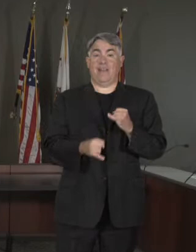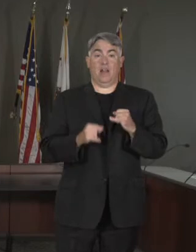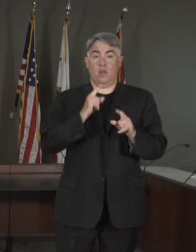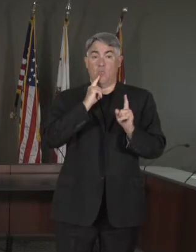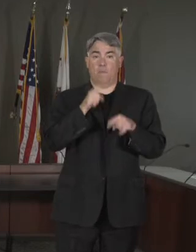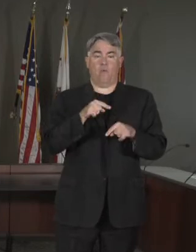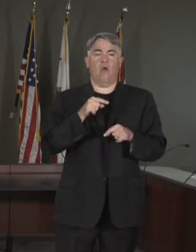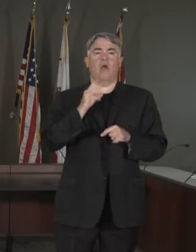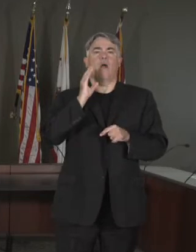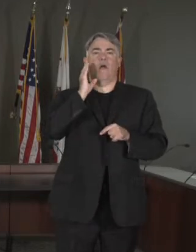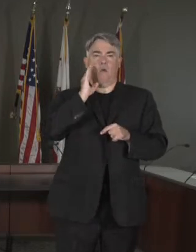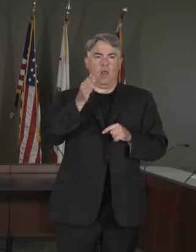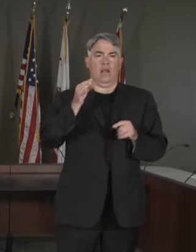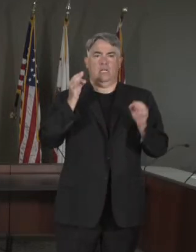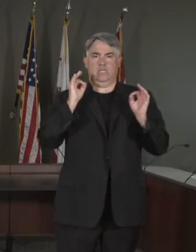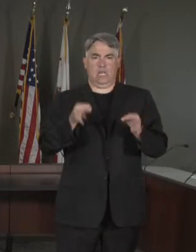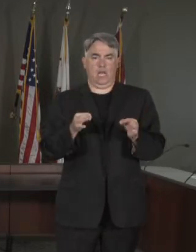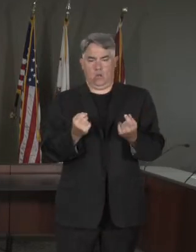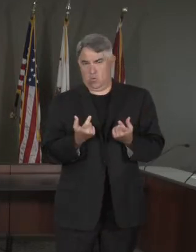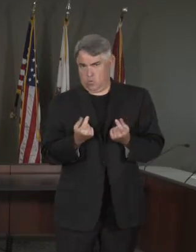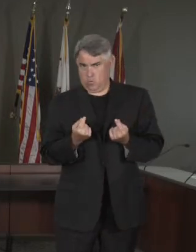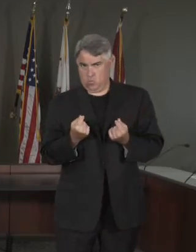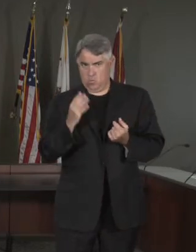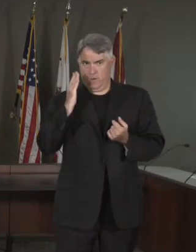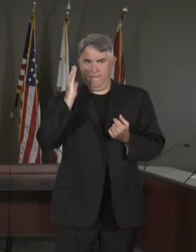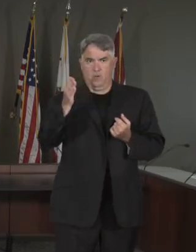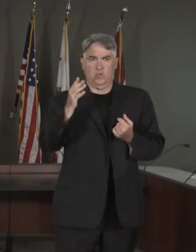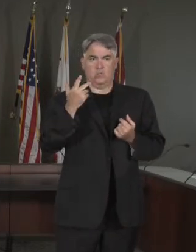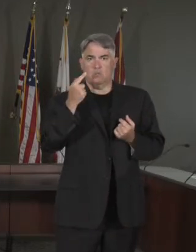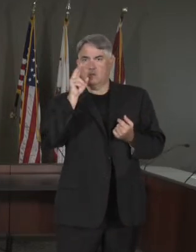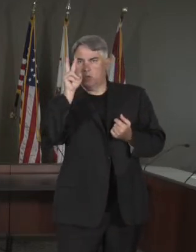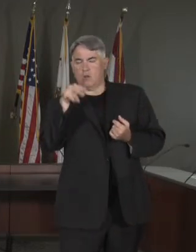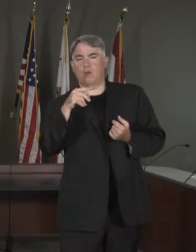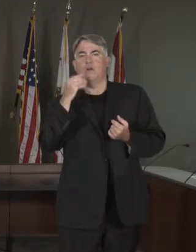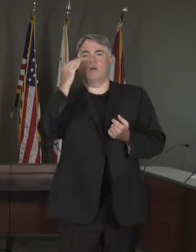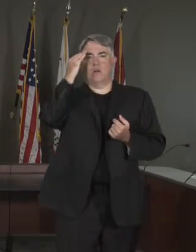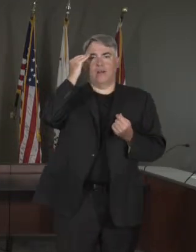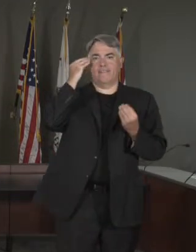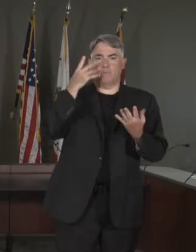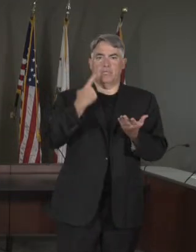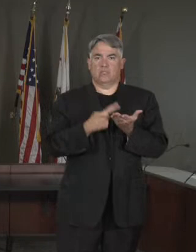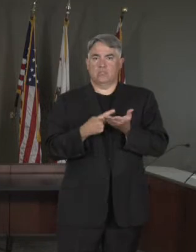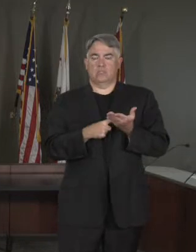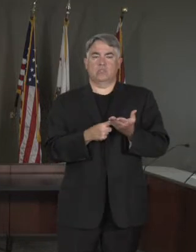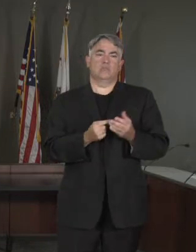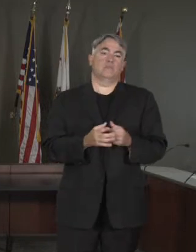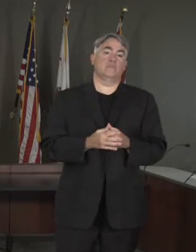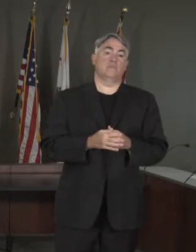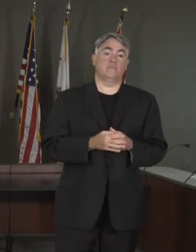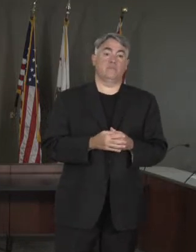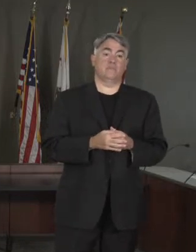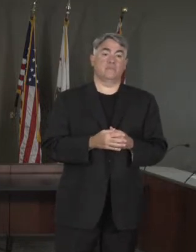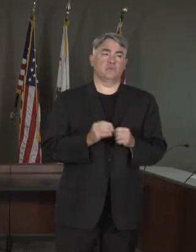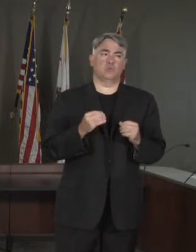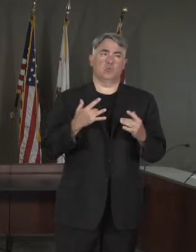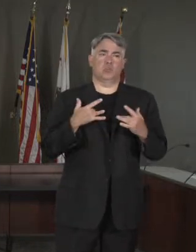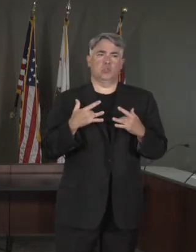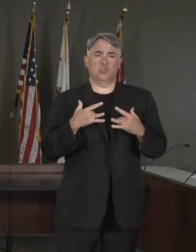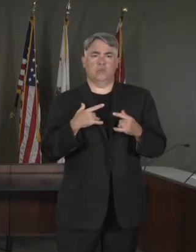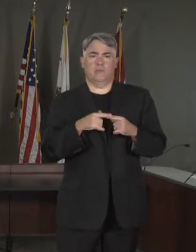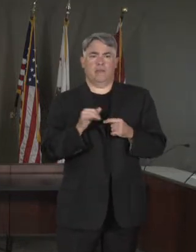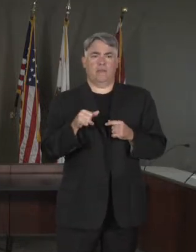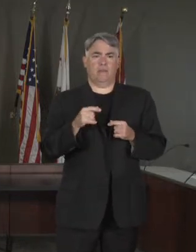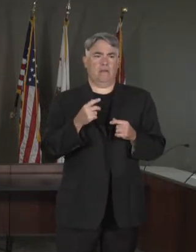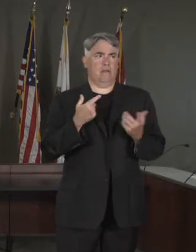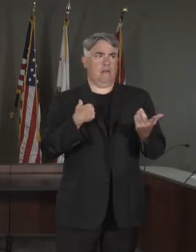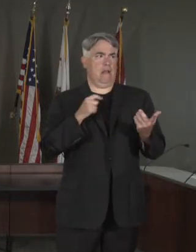public, and I look forward to that. As for any concerns, I can't prejudge a report I have not seen. So when we get